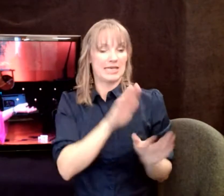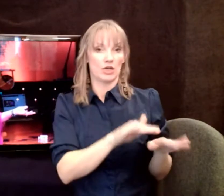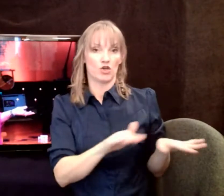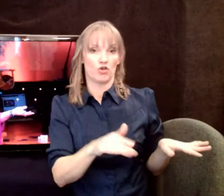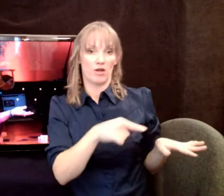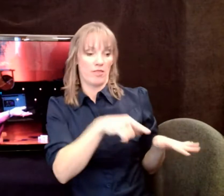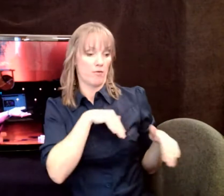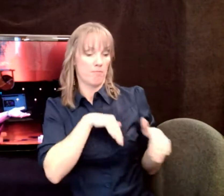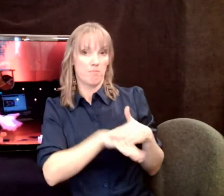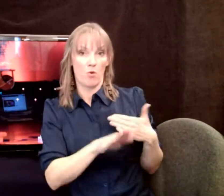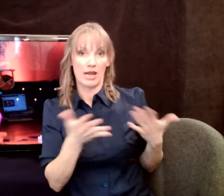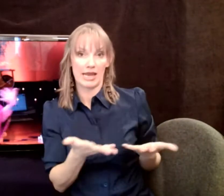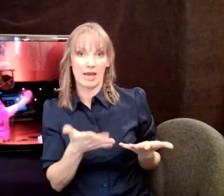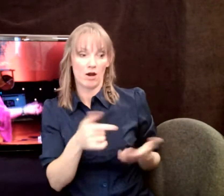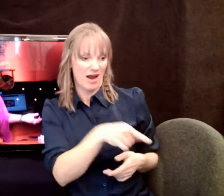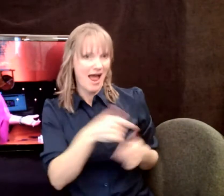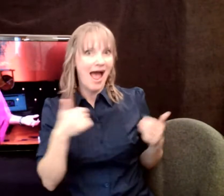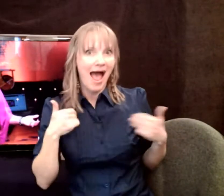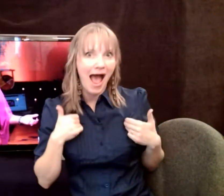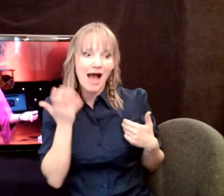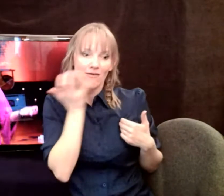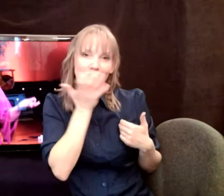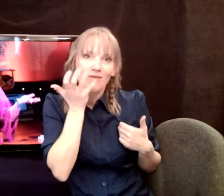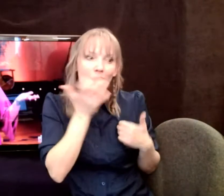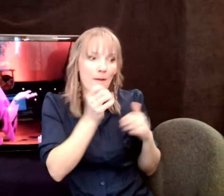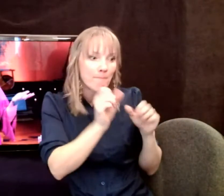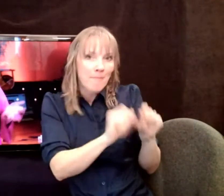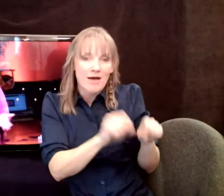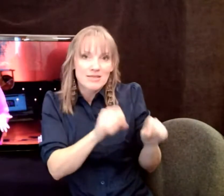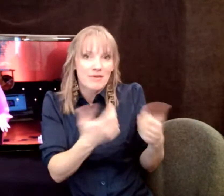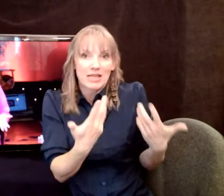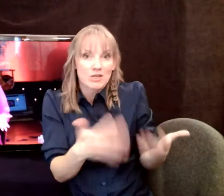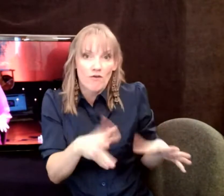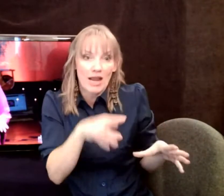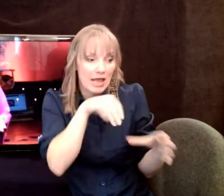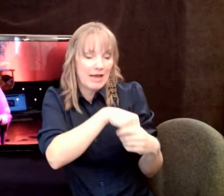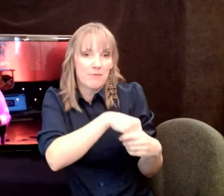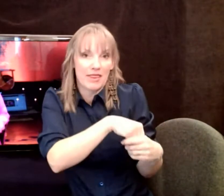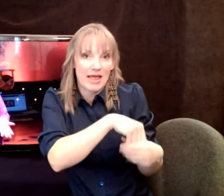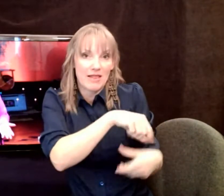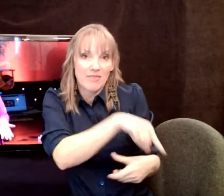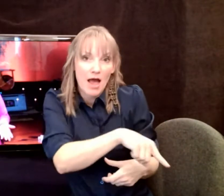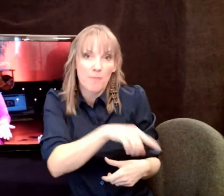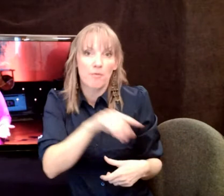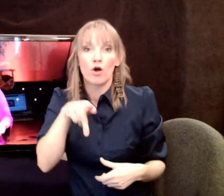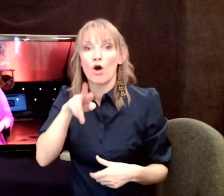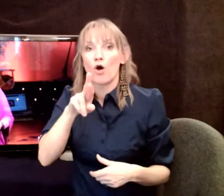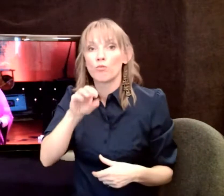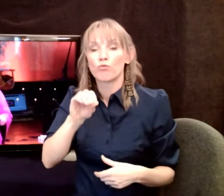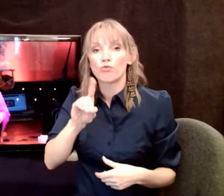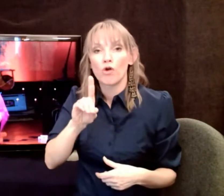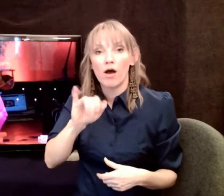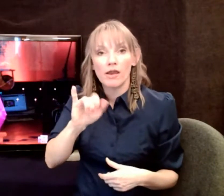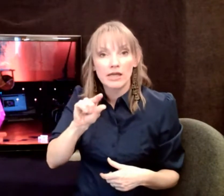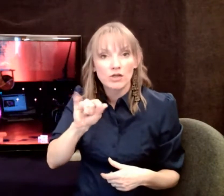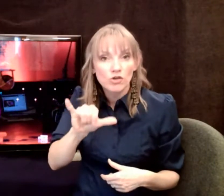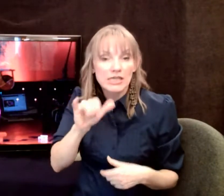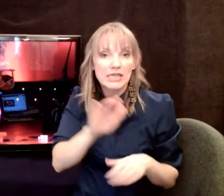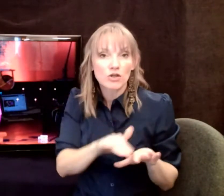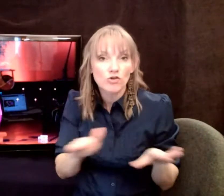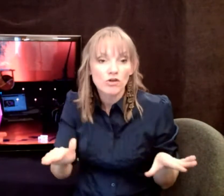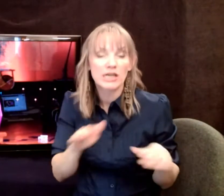into this world with great possibility already in them. Prodigy children, children who